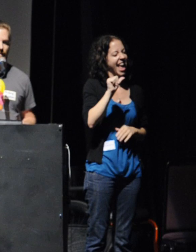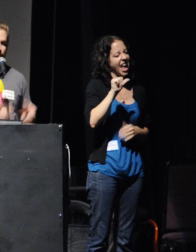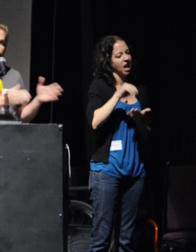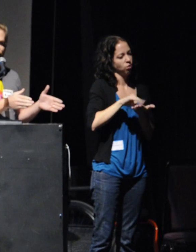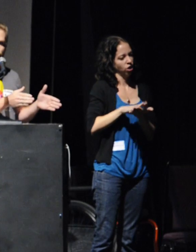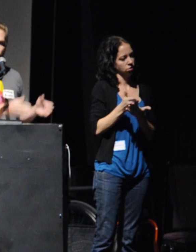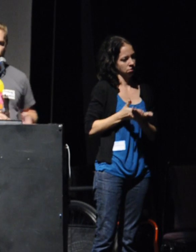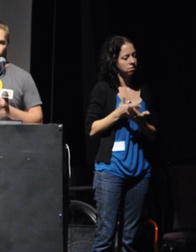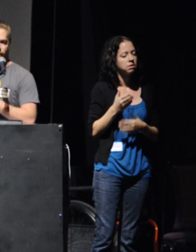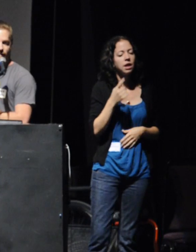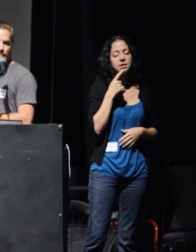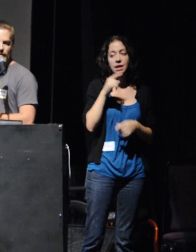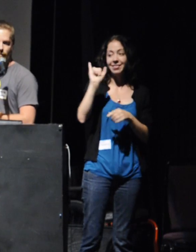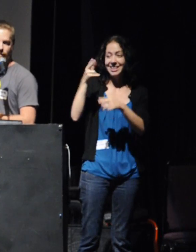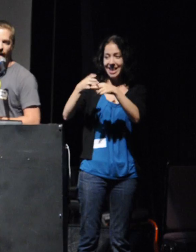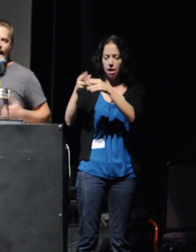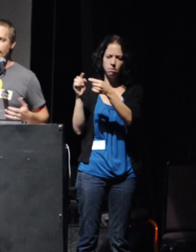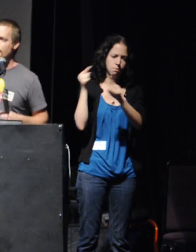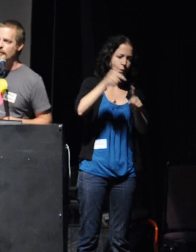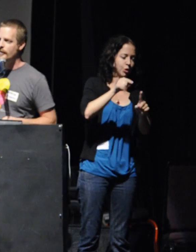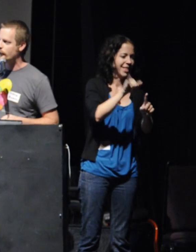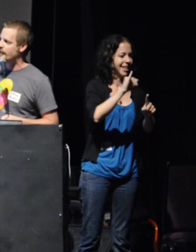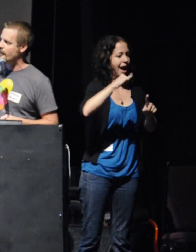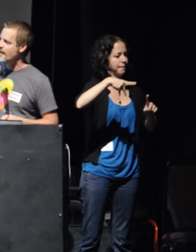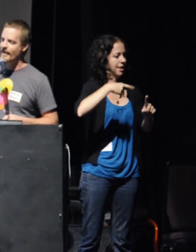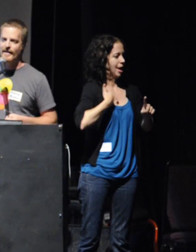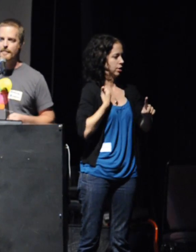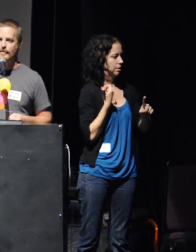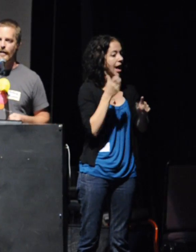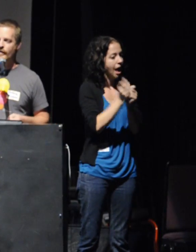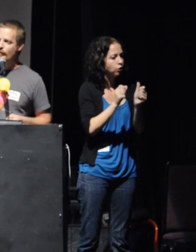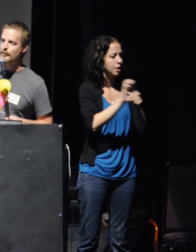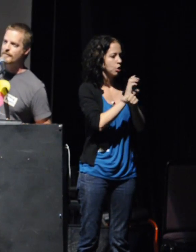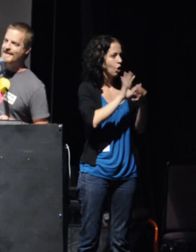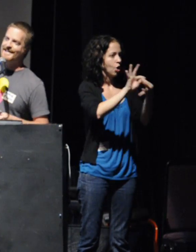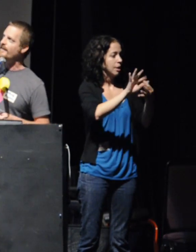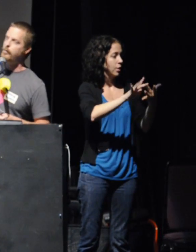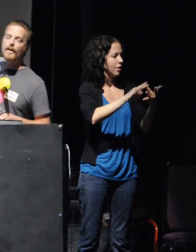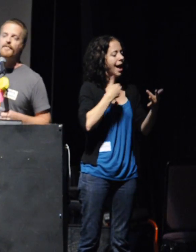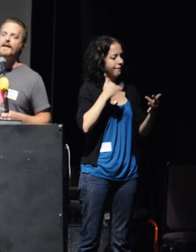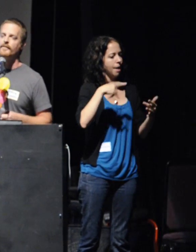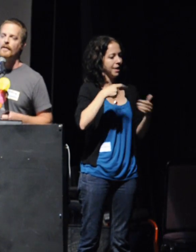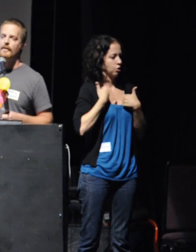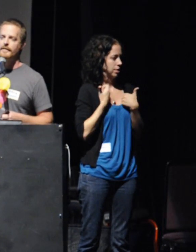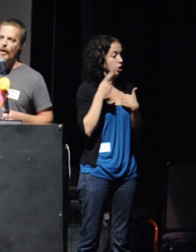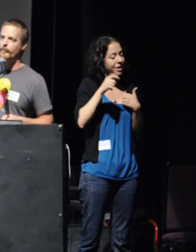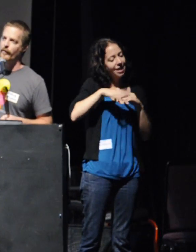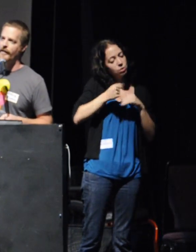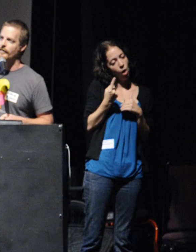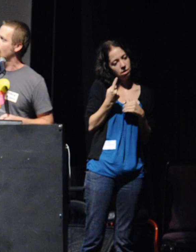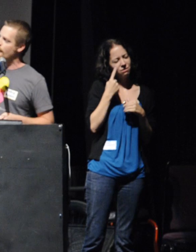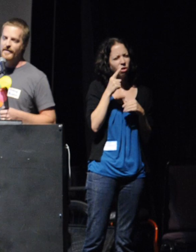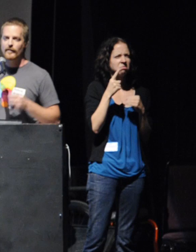record basically says this name points to this IP address. Every computer that's hooked to the internet has an IP address. So you need at least one of these. In